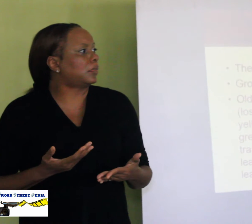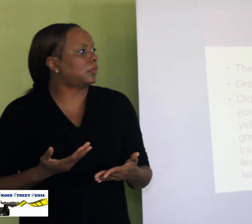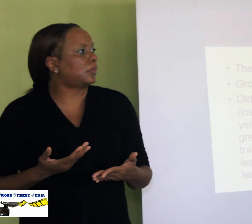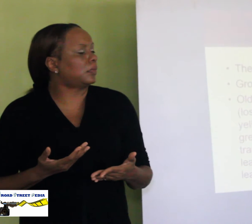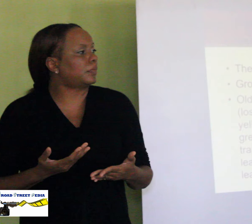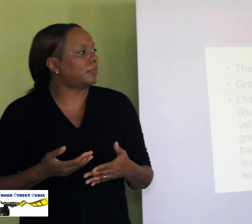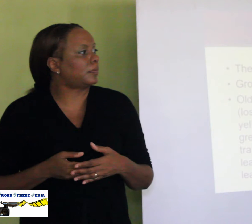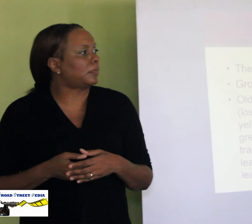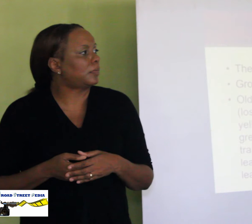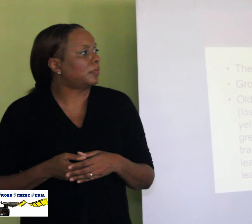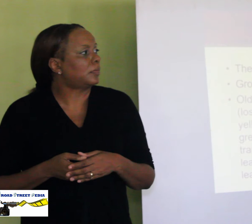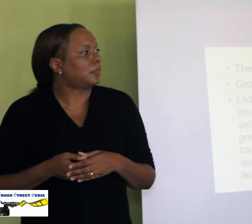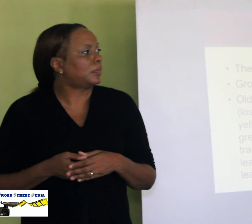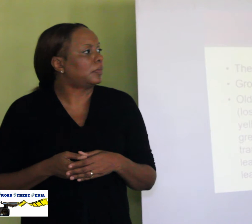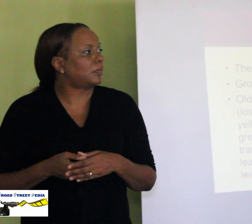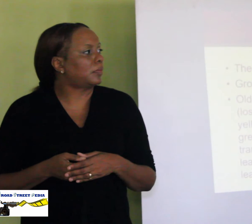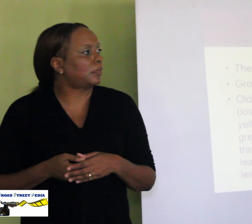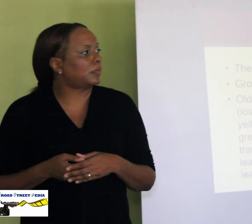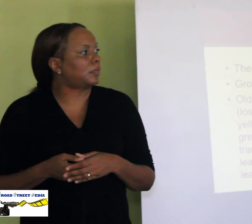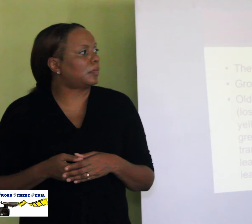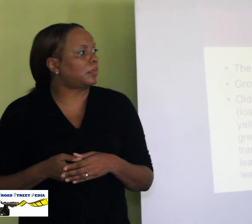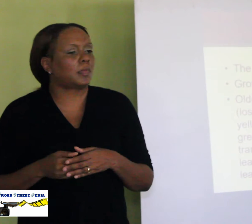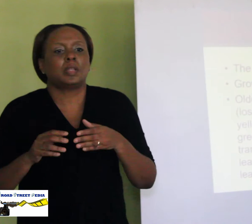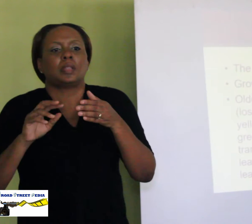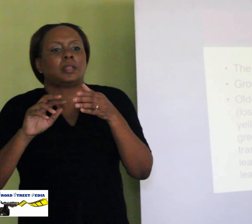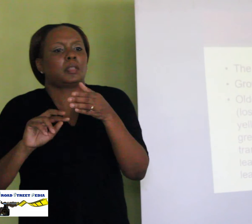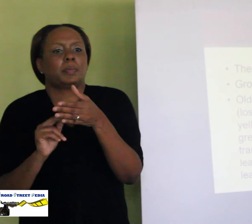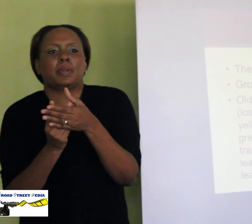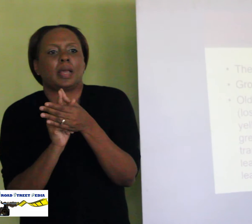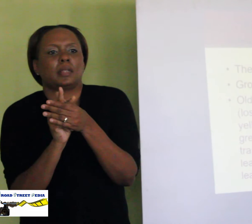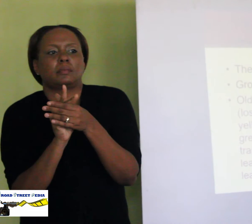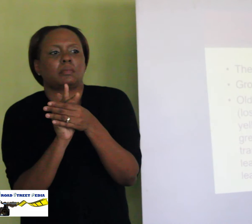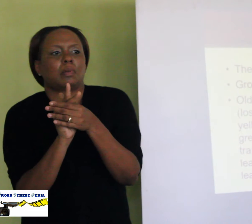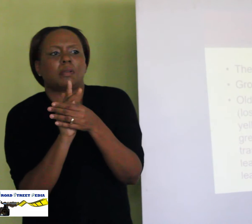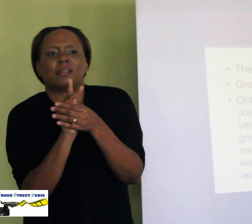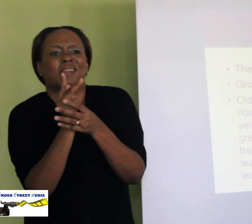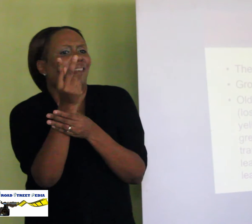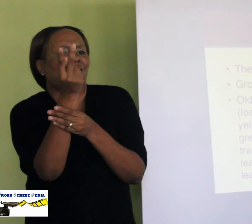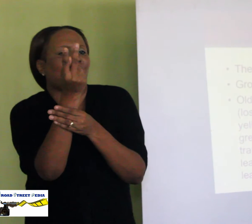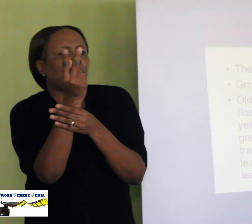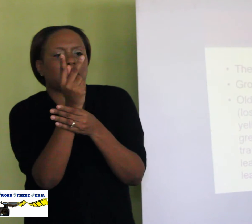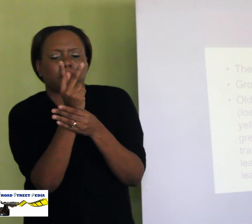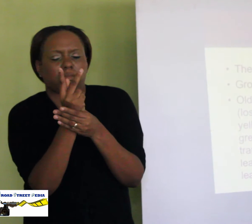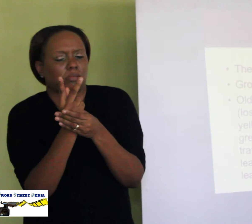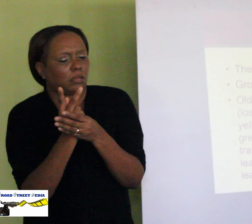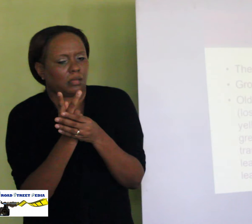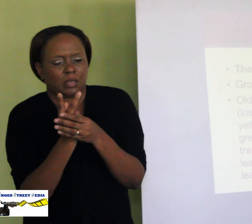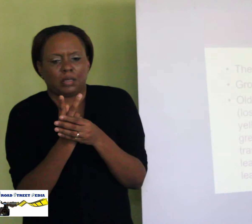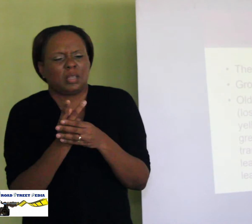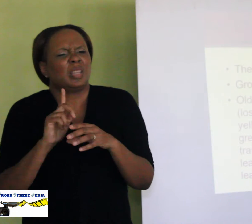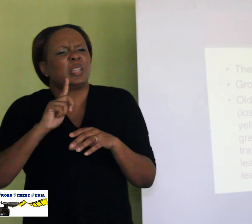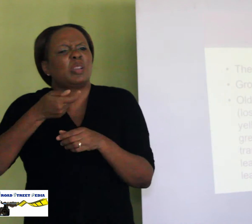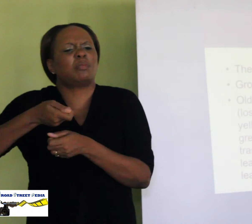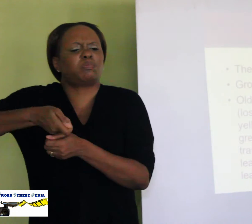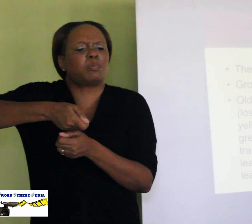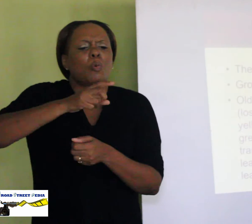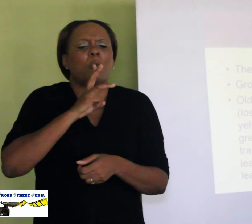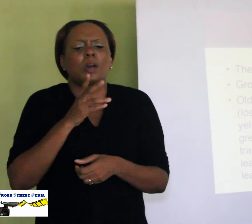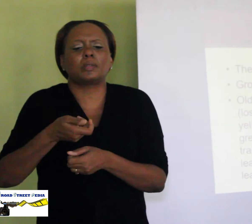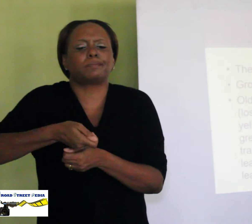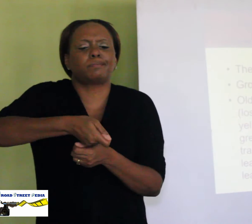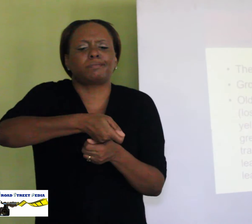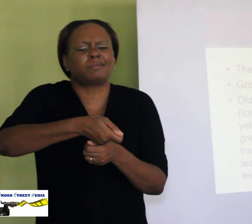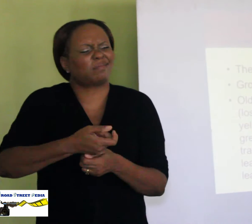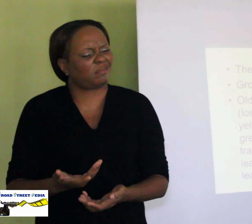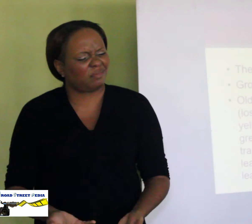plant looking sturdy, not growing. So you're giving it water, you're giving it everything you think, but